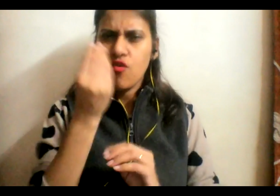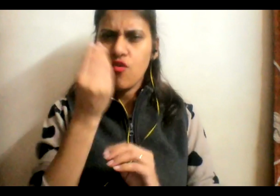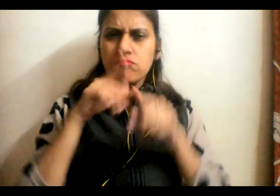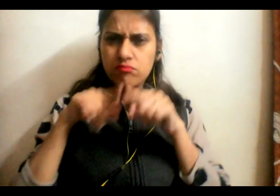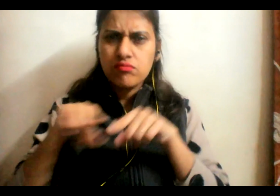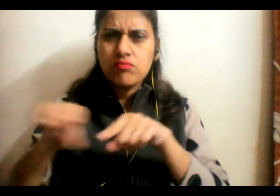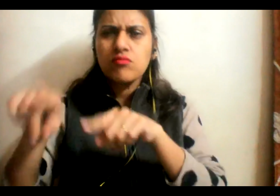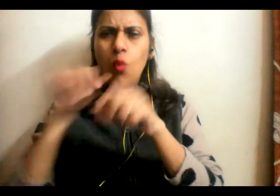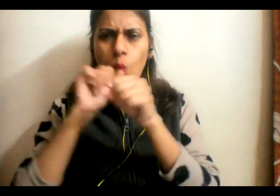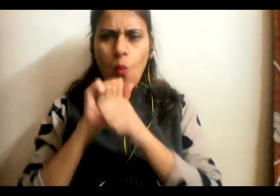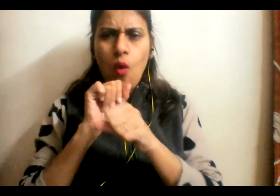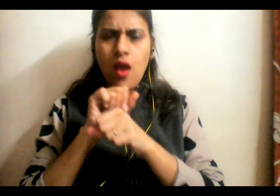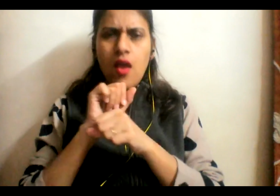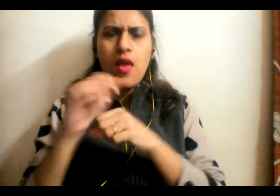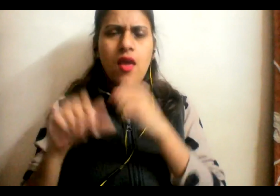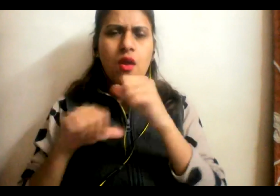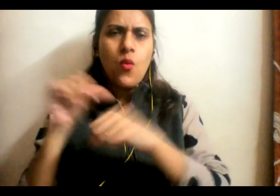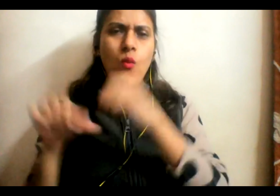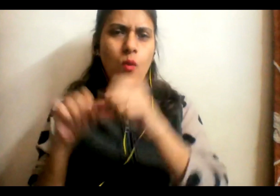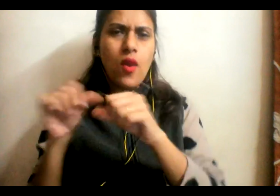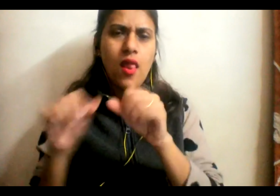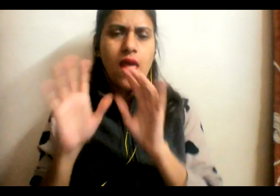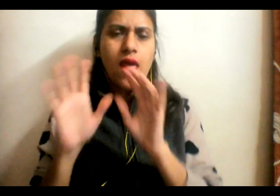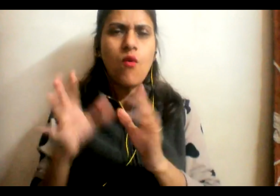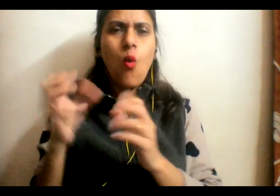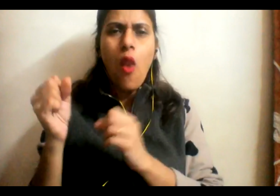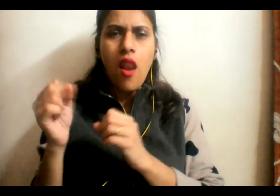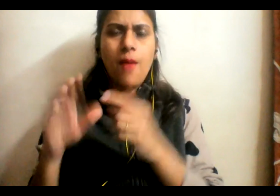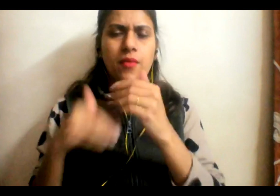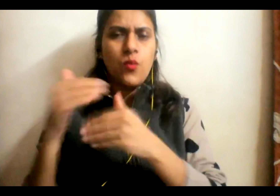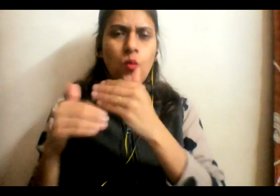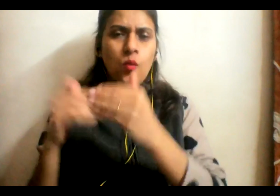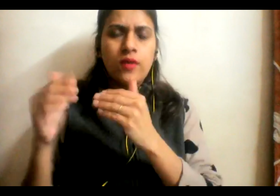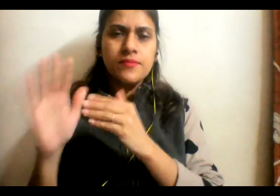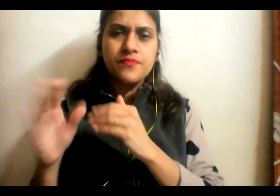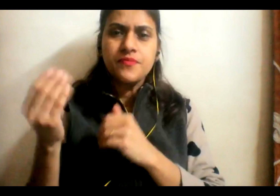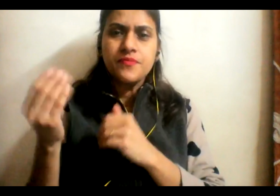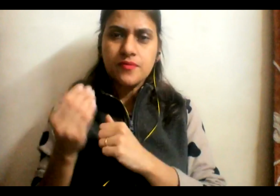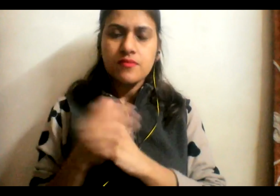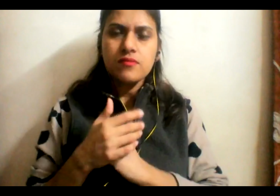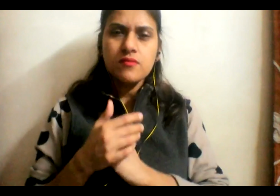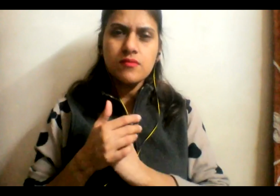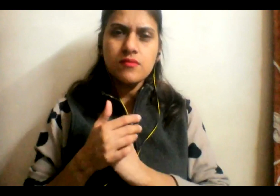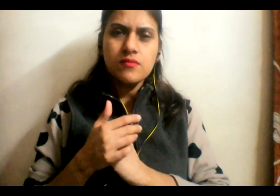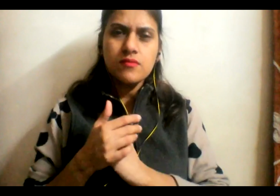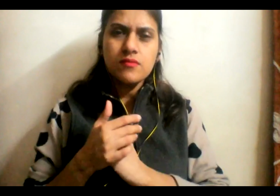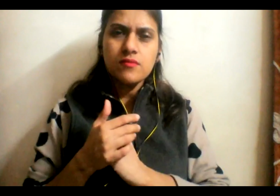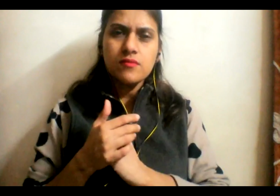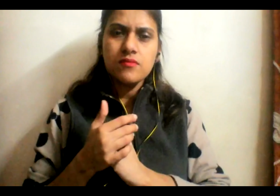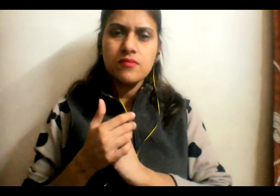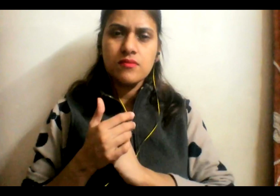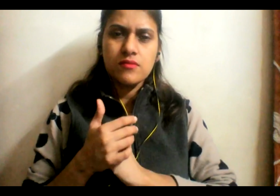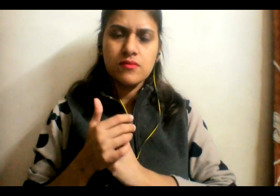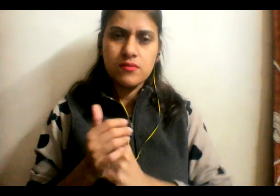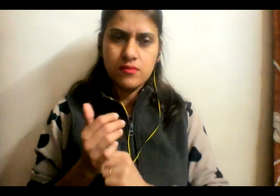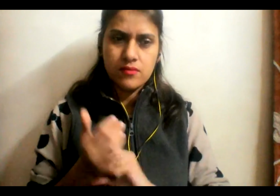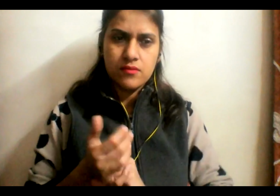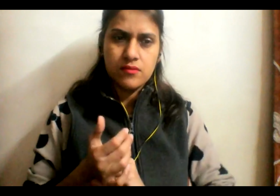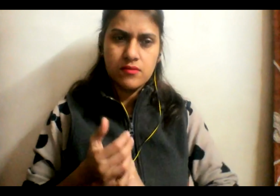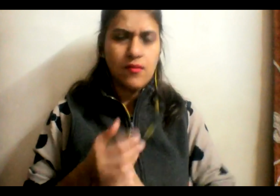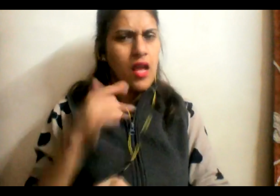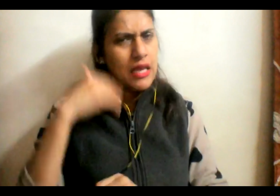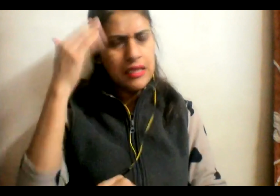soon. And these will be issued under the, I believe, under the Right to Persons with Disabilities rules